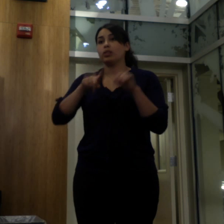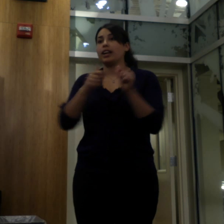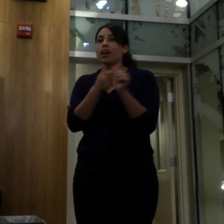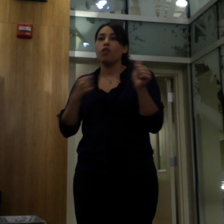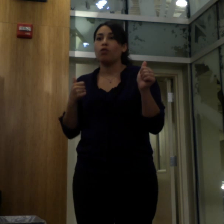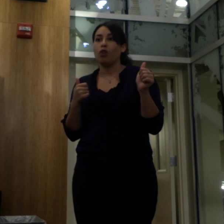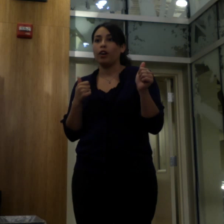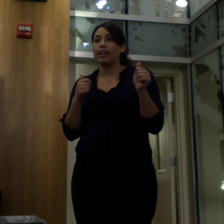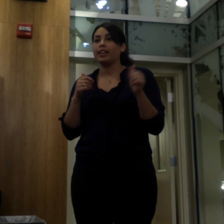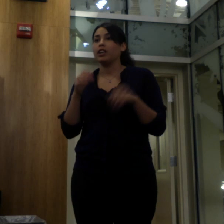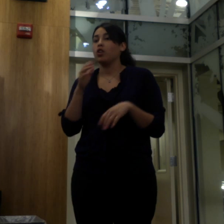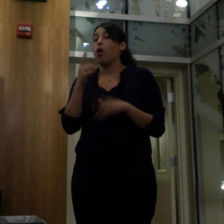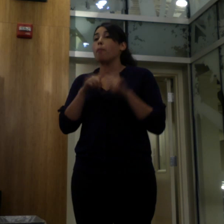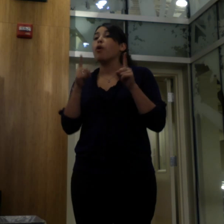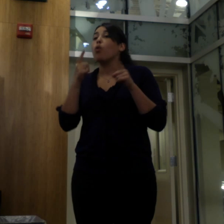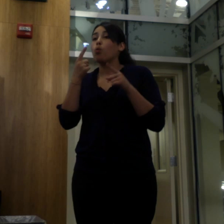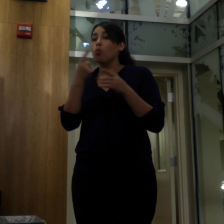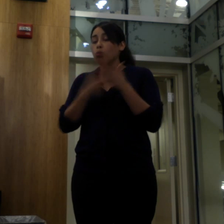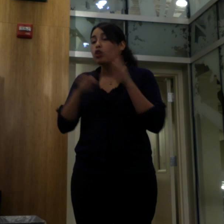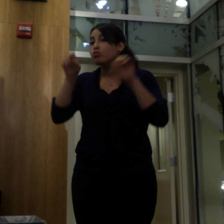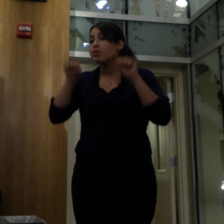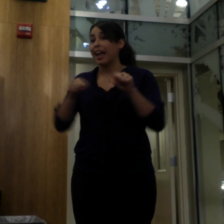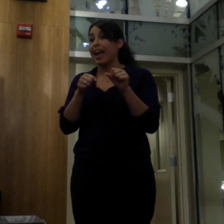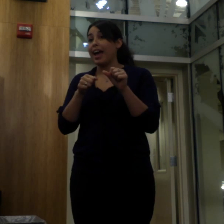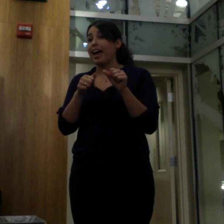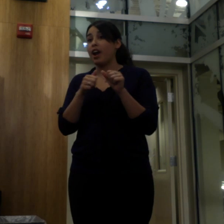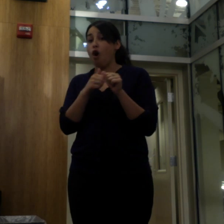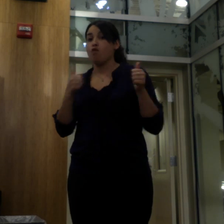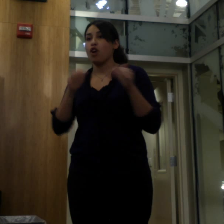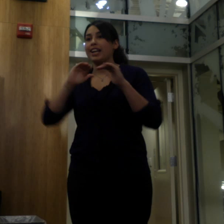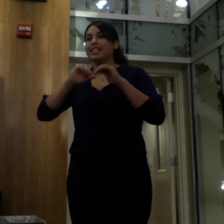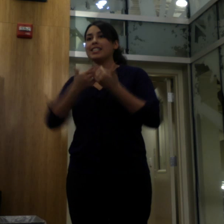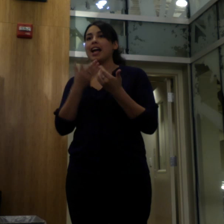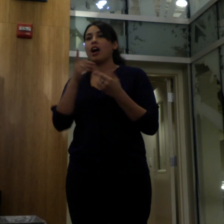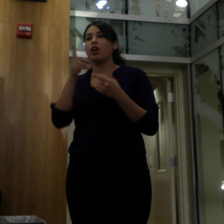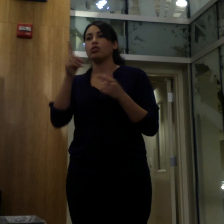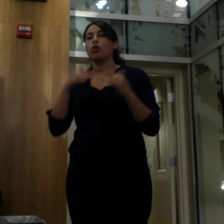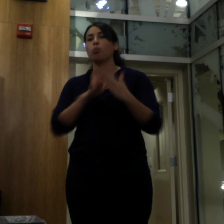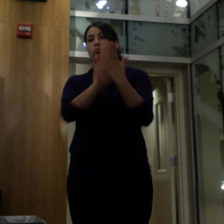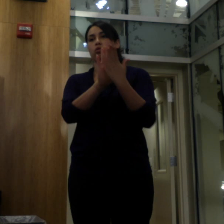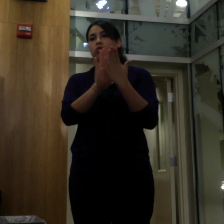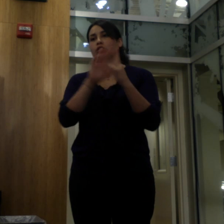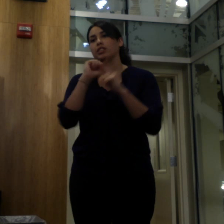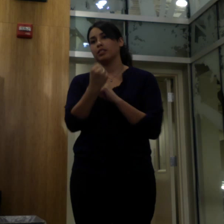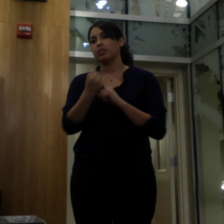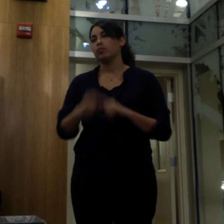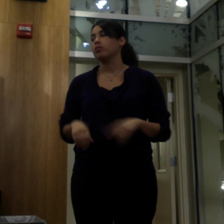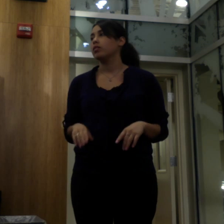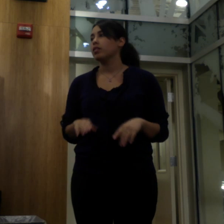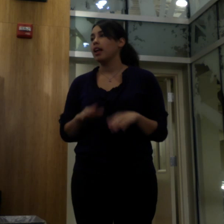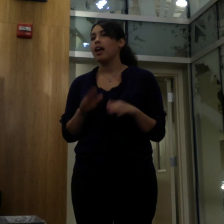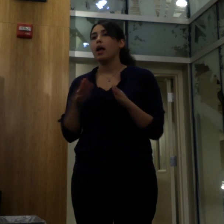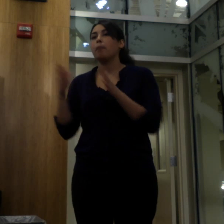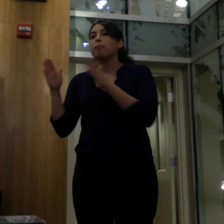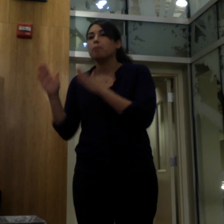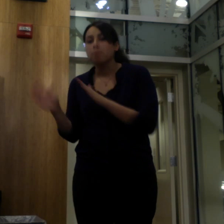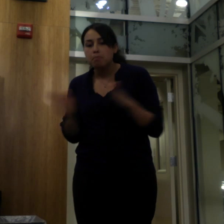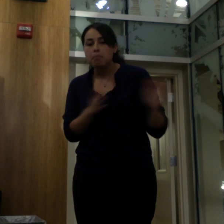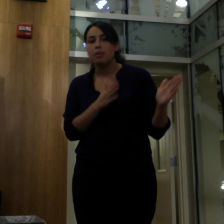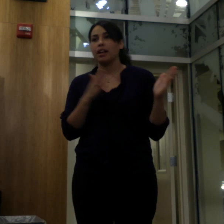is how we tackle that unexpected situation. How we plan, how